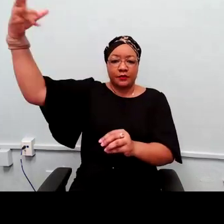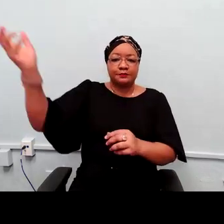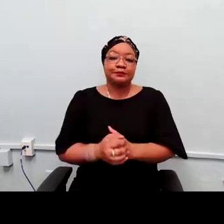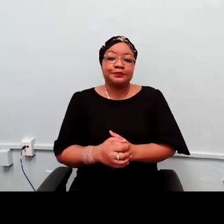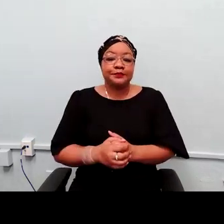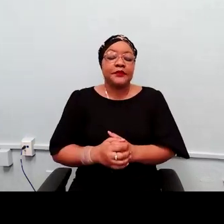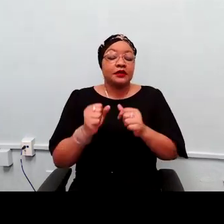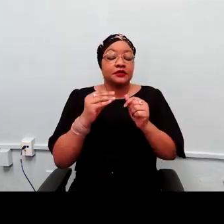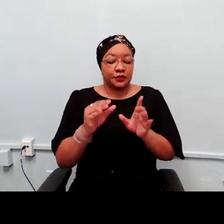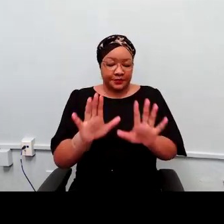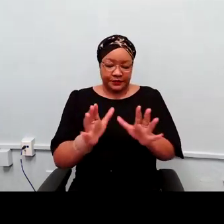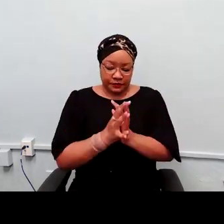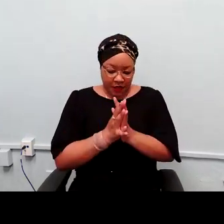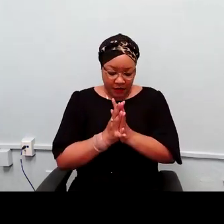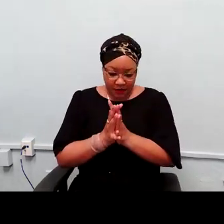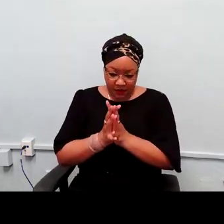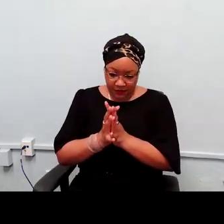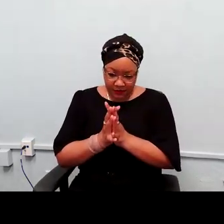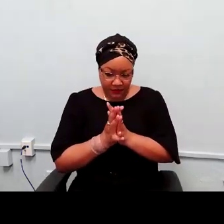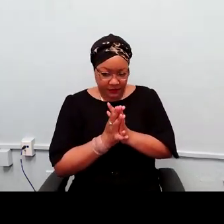So this one, so the other thing,